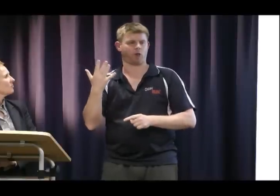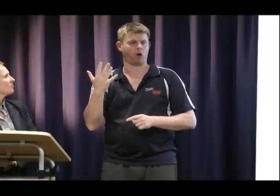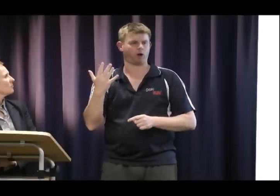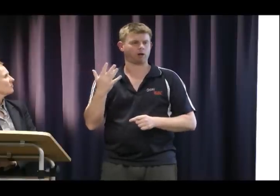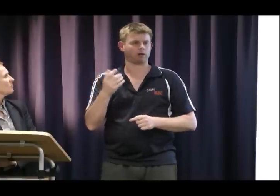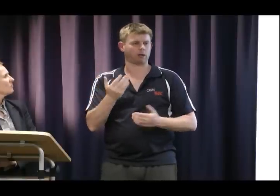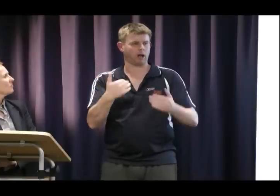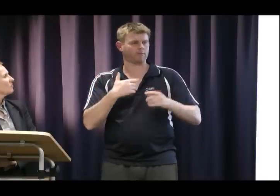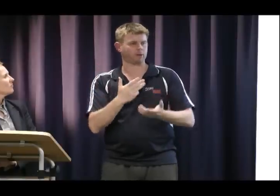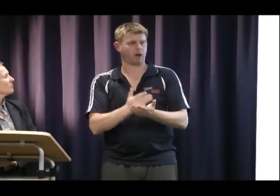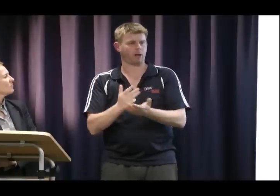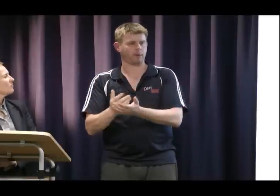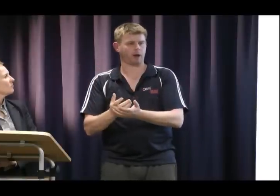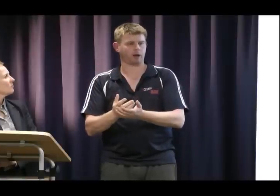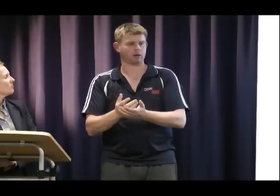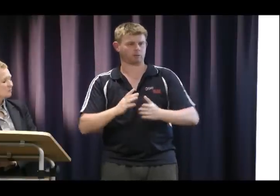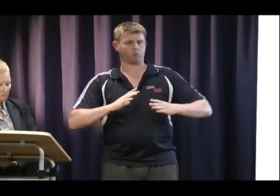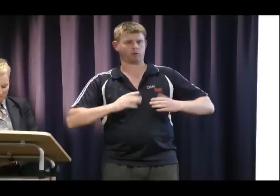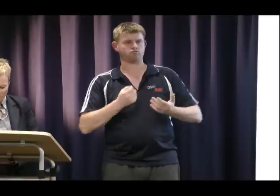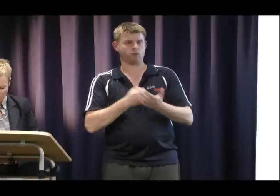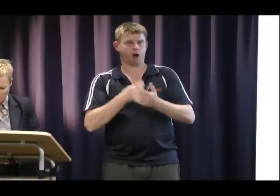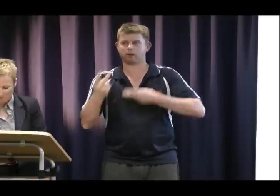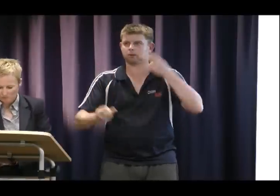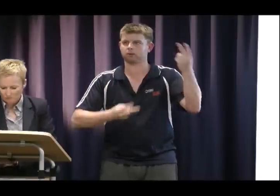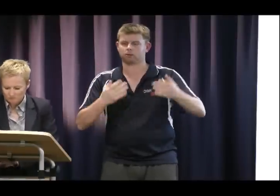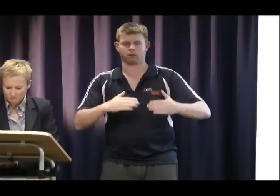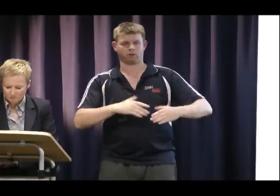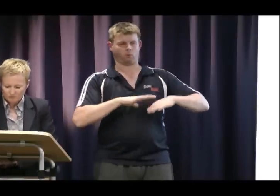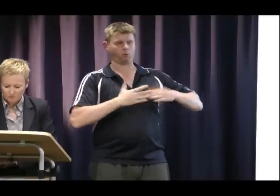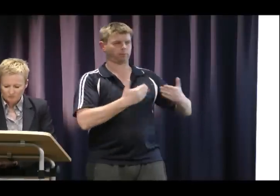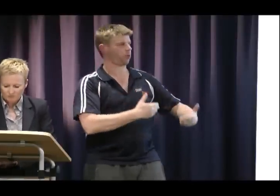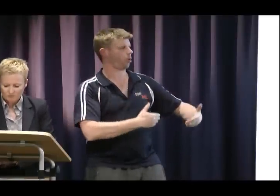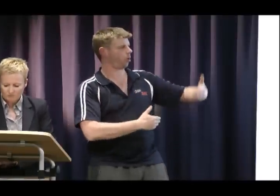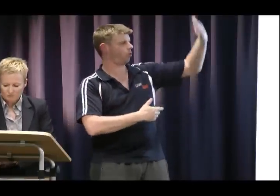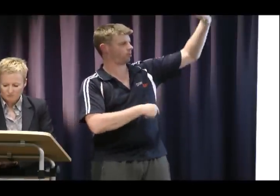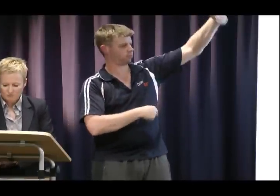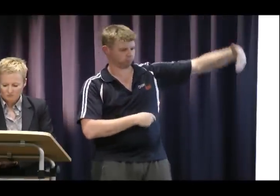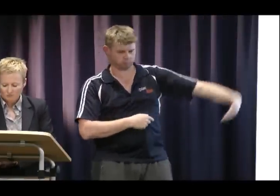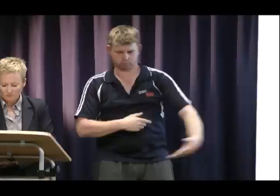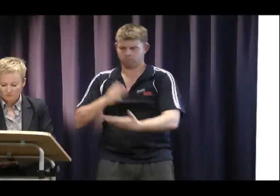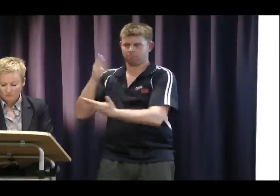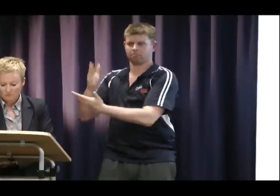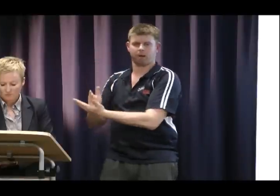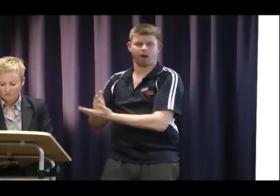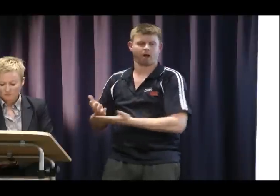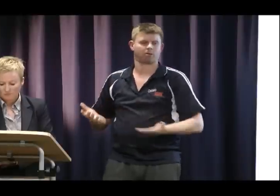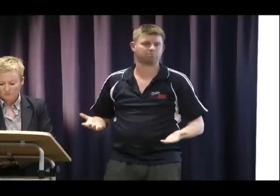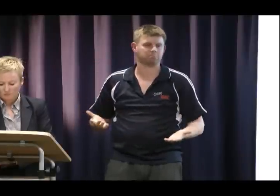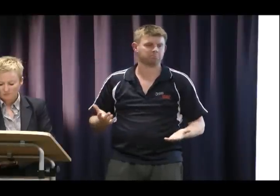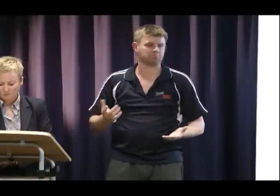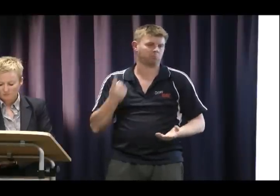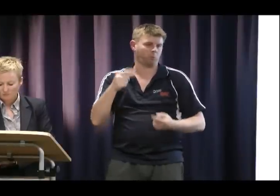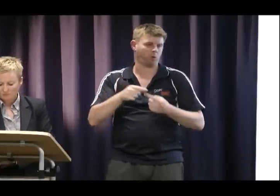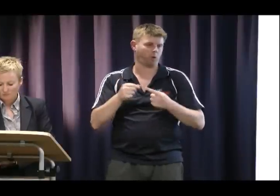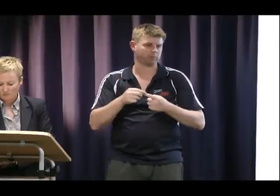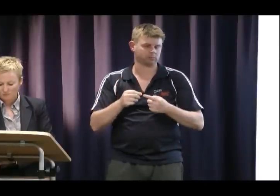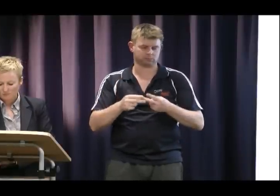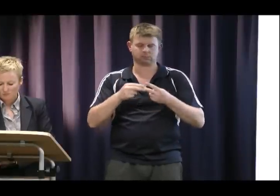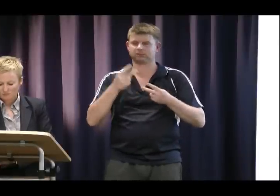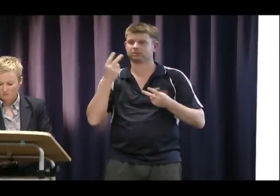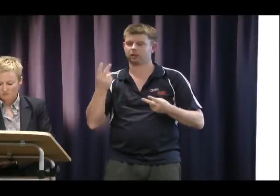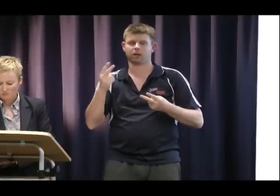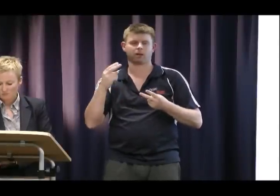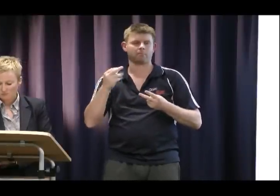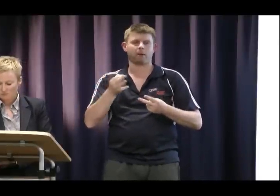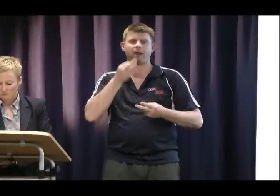So we could use the car park under this building after 5 p.m. rather than looking for a car park on Albert Street and the other streets surrounding.